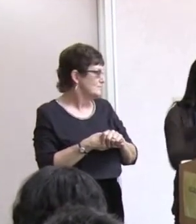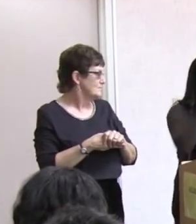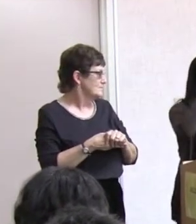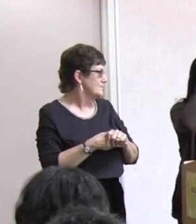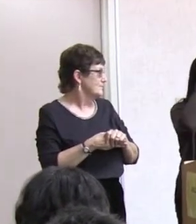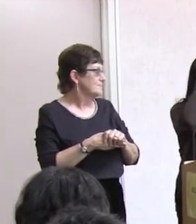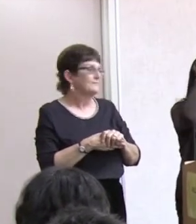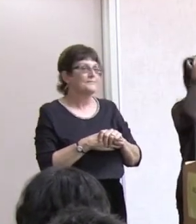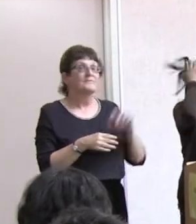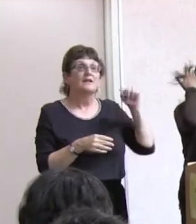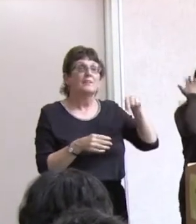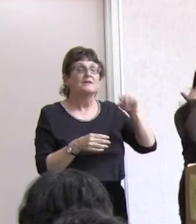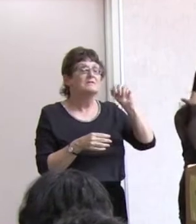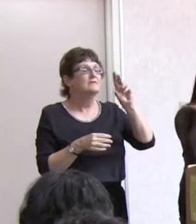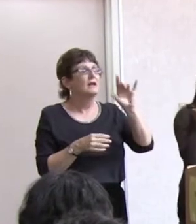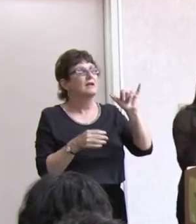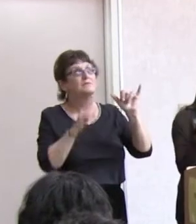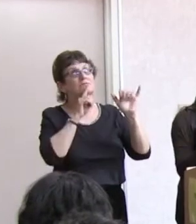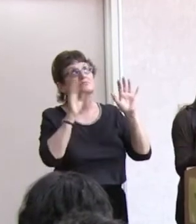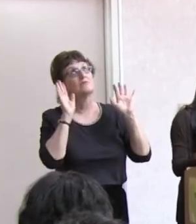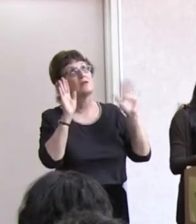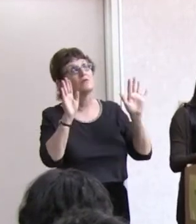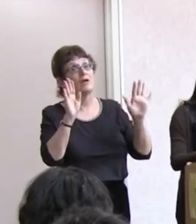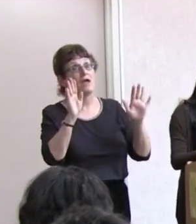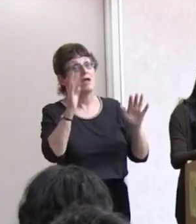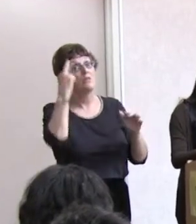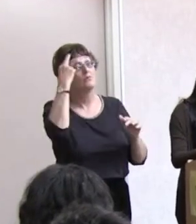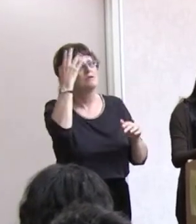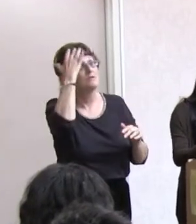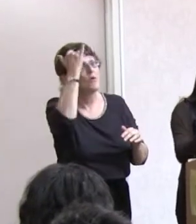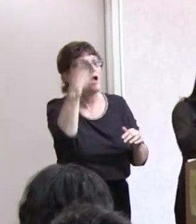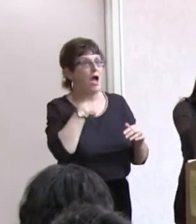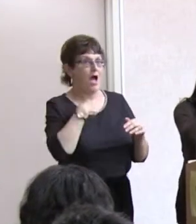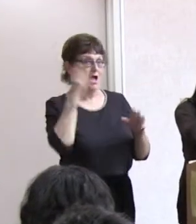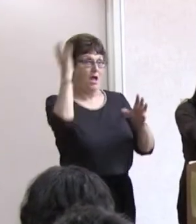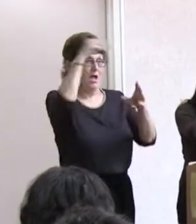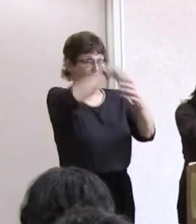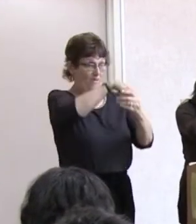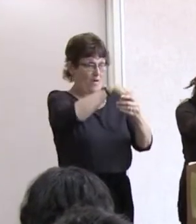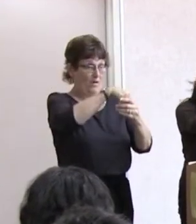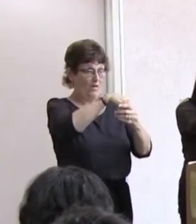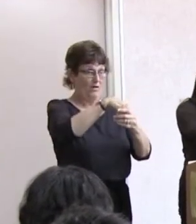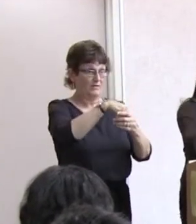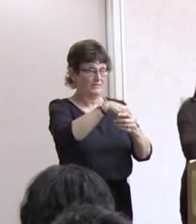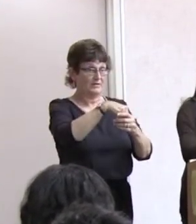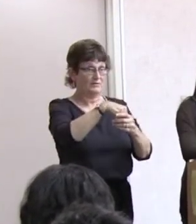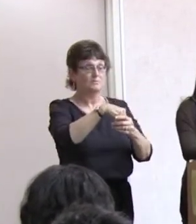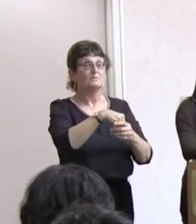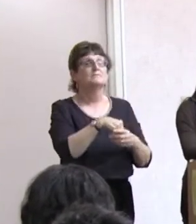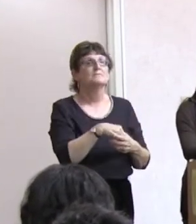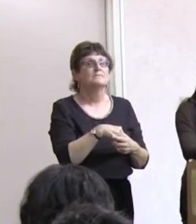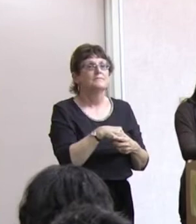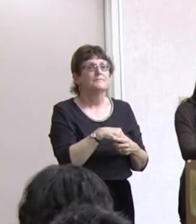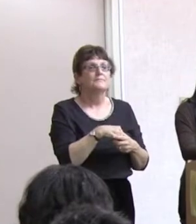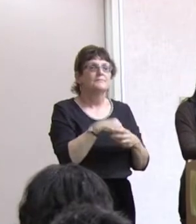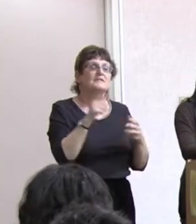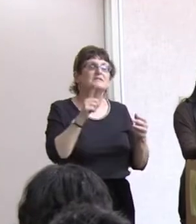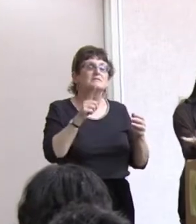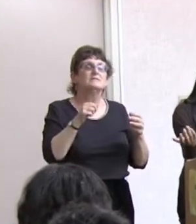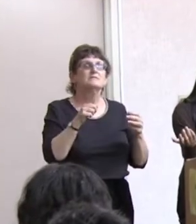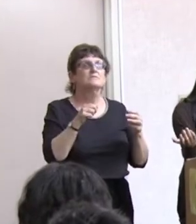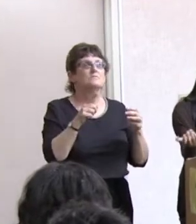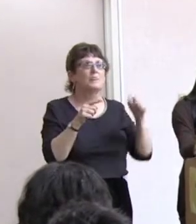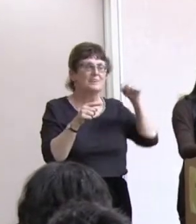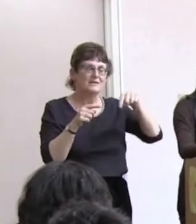This academy is really great, and the reason why I'm involved with it, because the fact that it embraces artistic